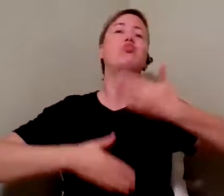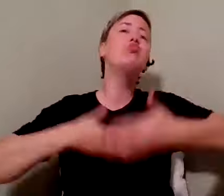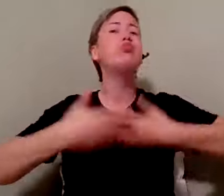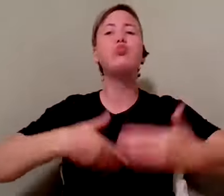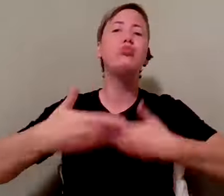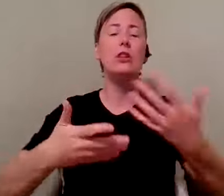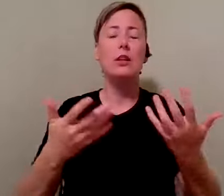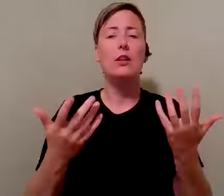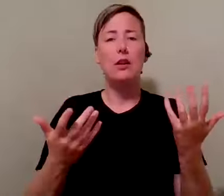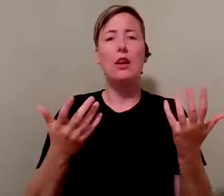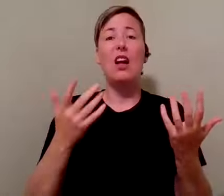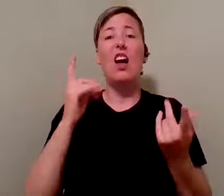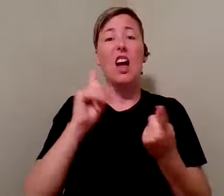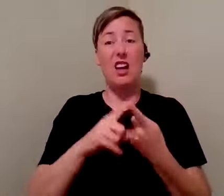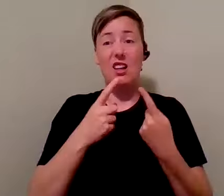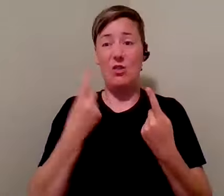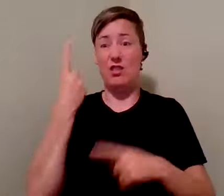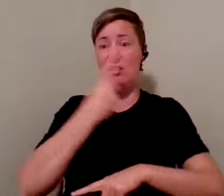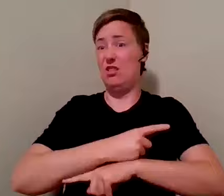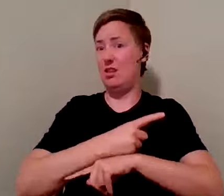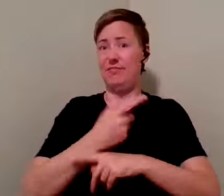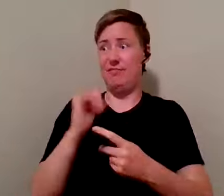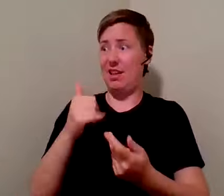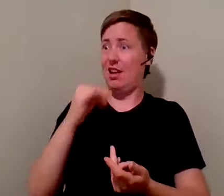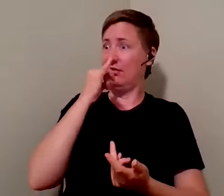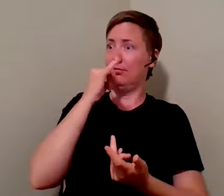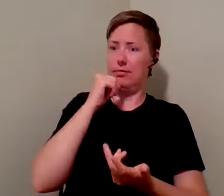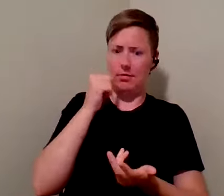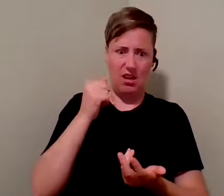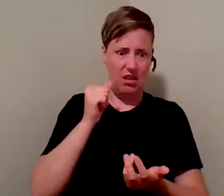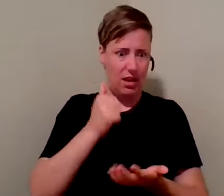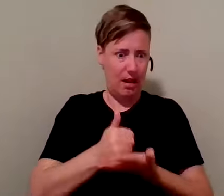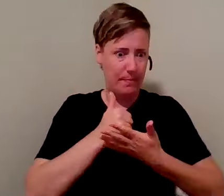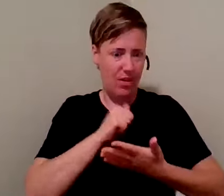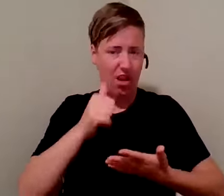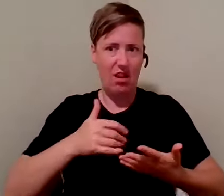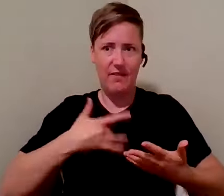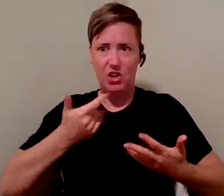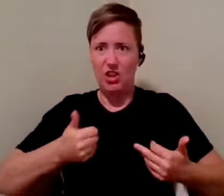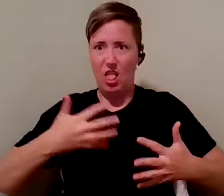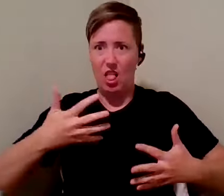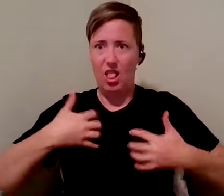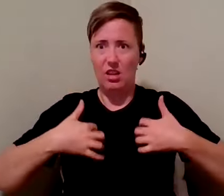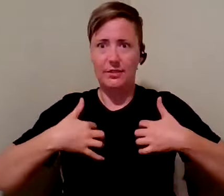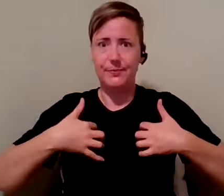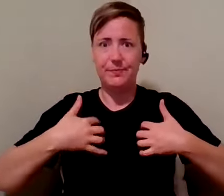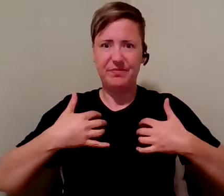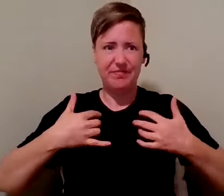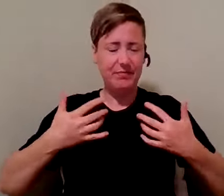until it stopped working. But I had no idea what else to do, so I just kept drinking. And I am so